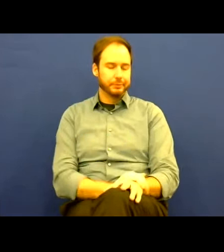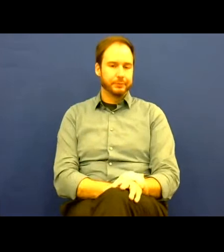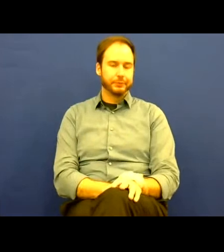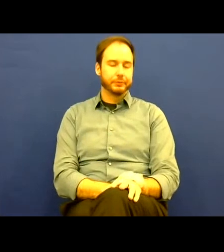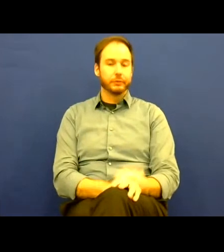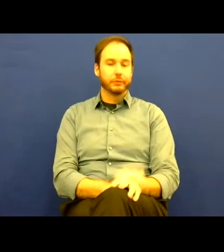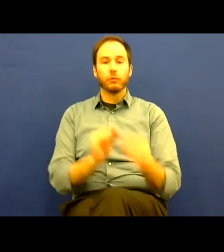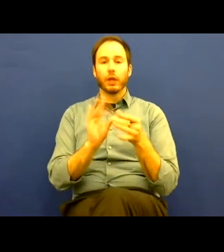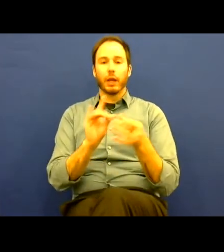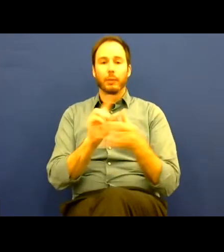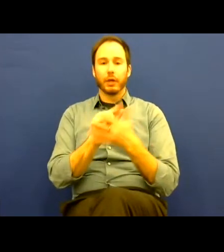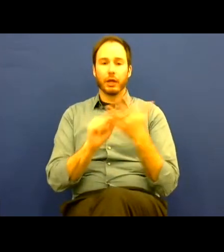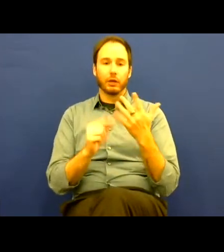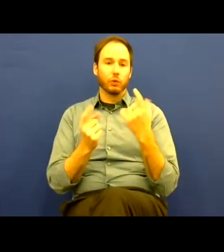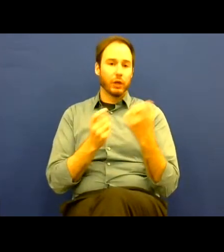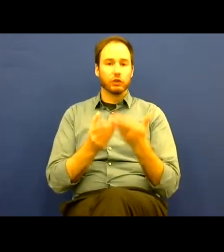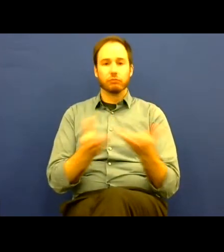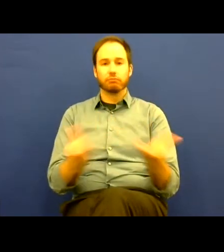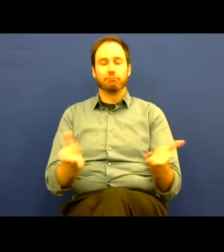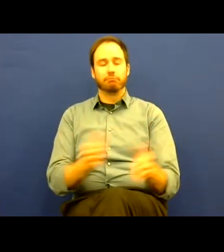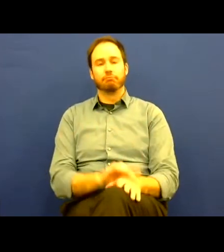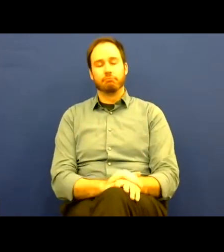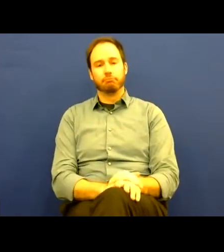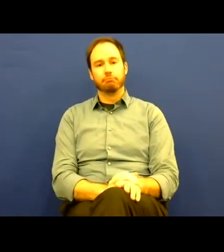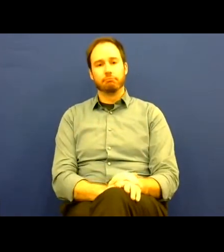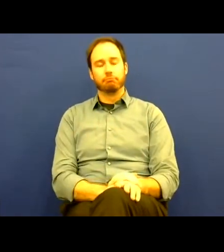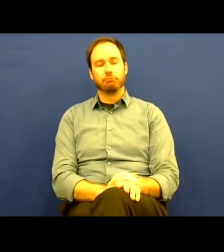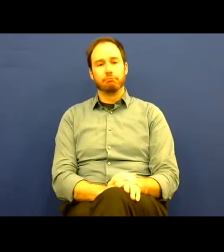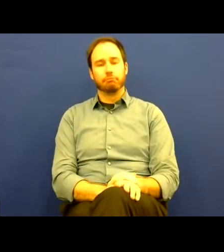Any further comments, questions regarding the calendar?